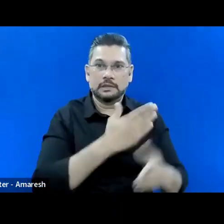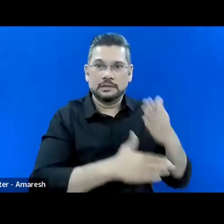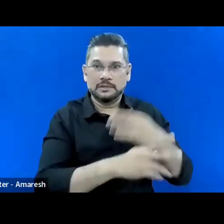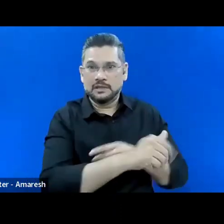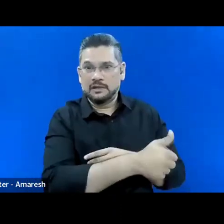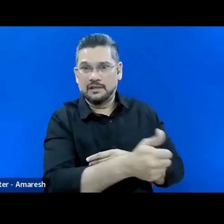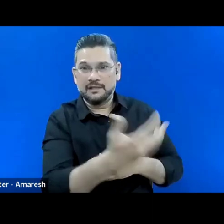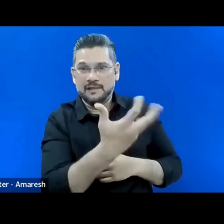disabilities access.